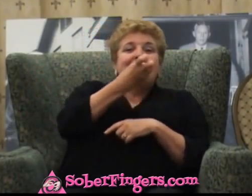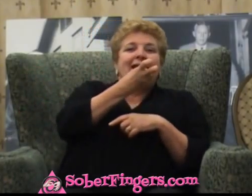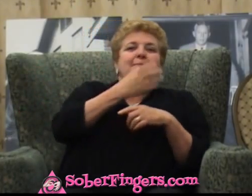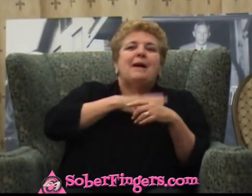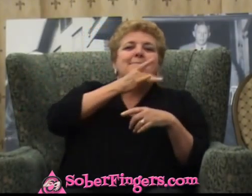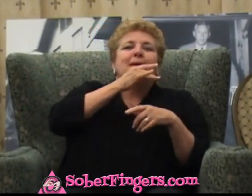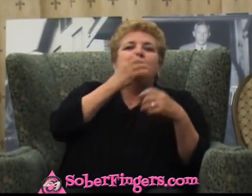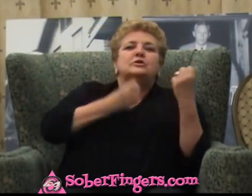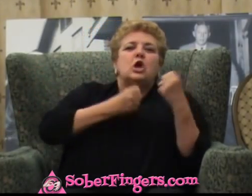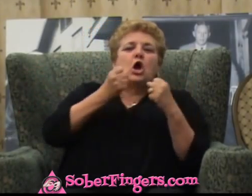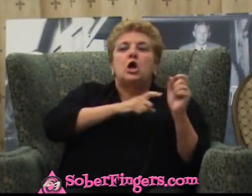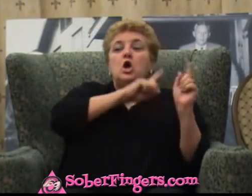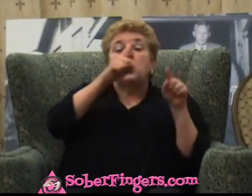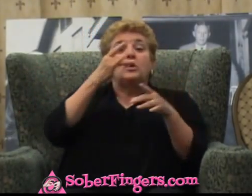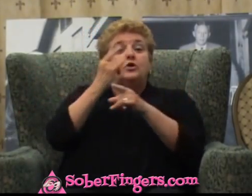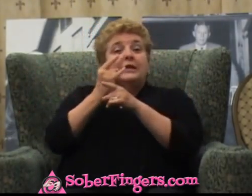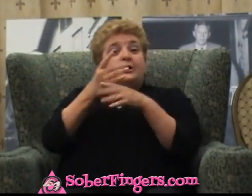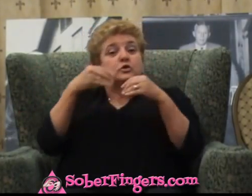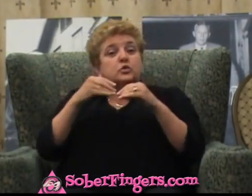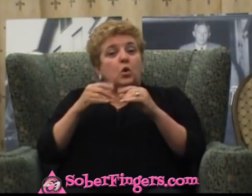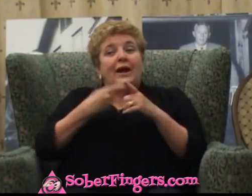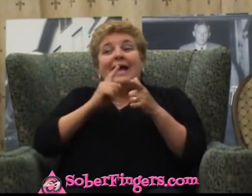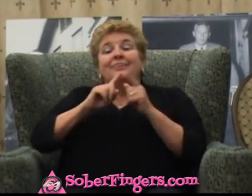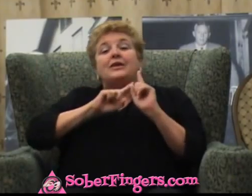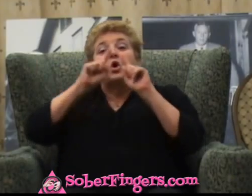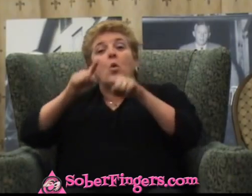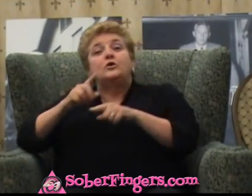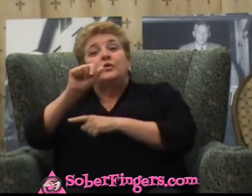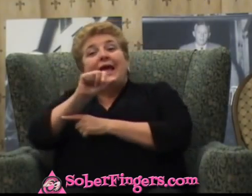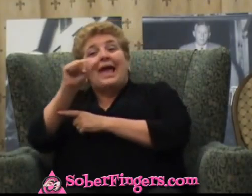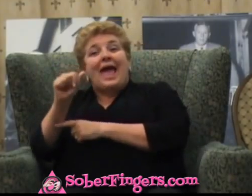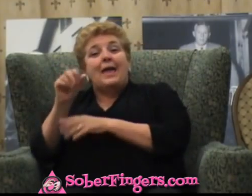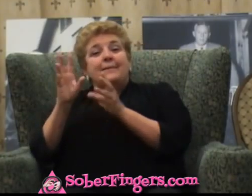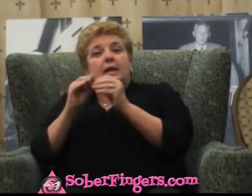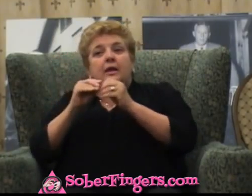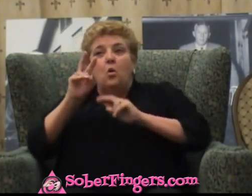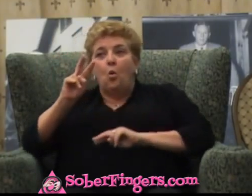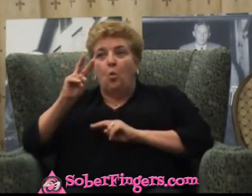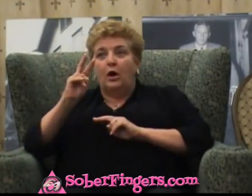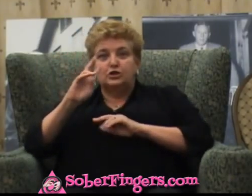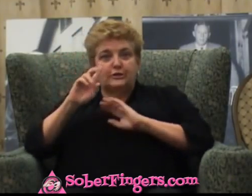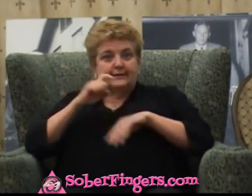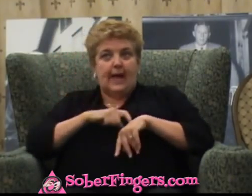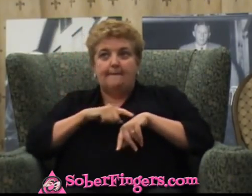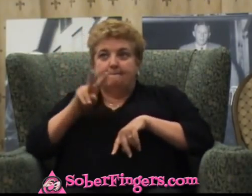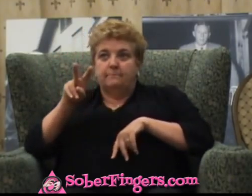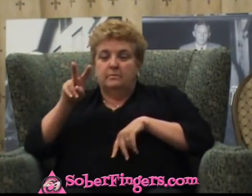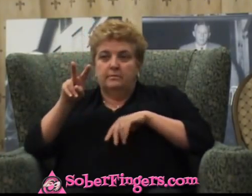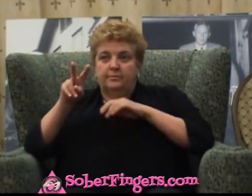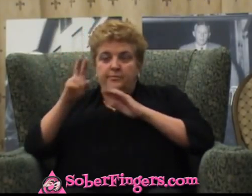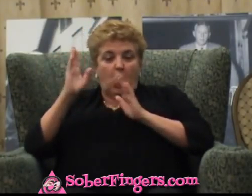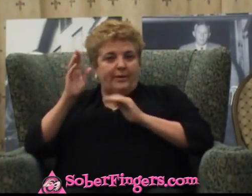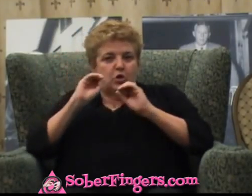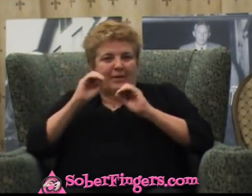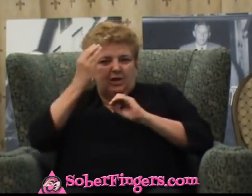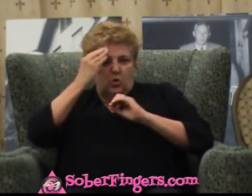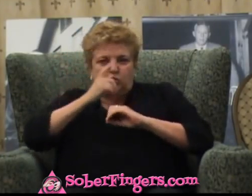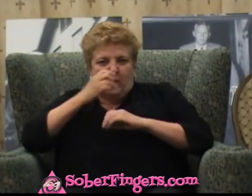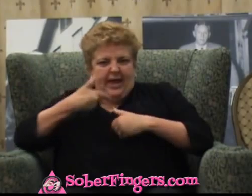going to the liquor store, and then going to an AA meeting, watching the clock, hoping nobody knows my name in the room, for 9 o'clock to come so I can get out of